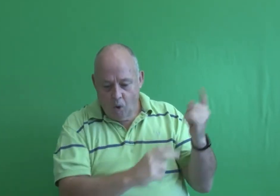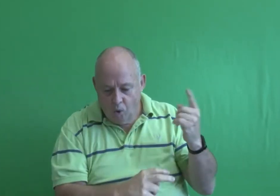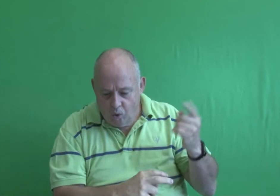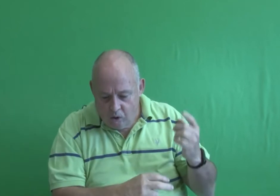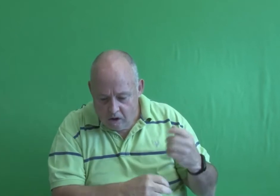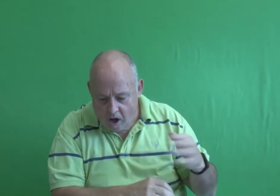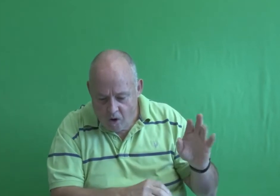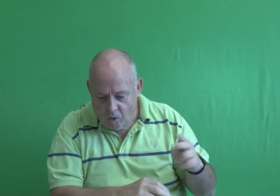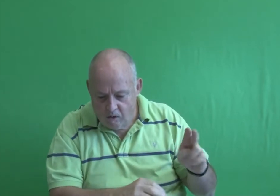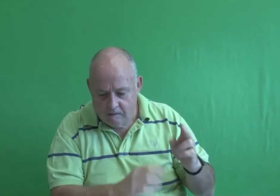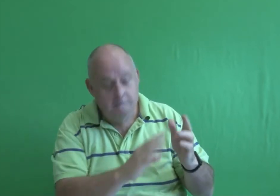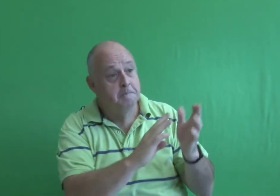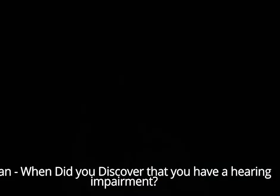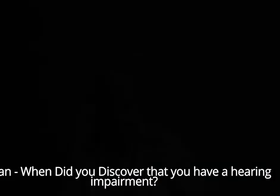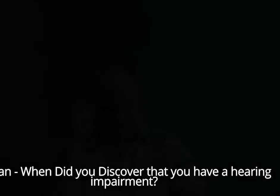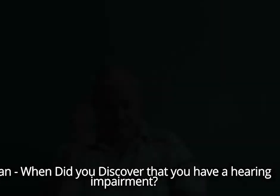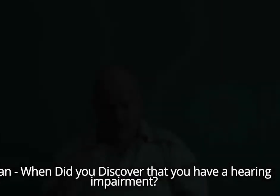Has a son called Jaden.